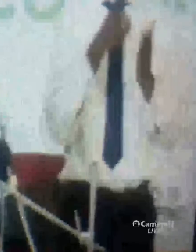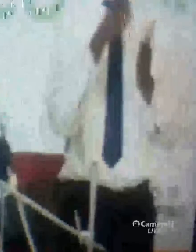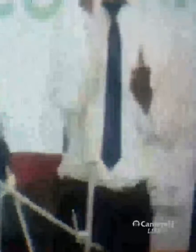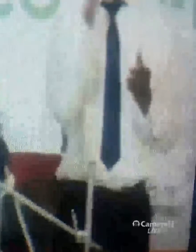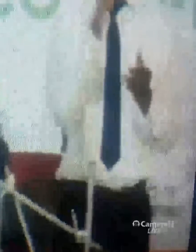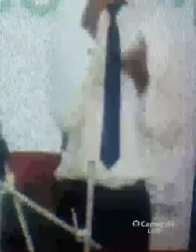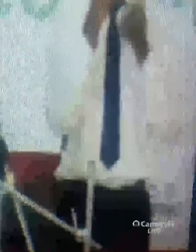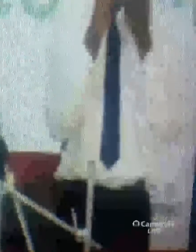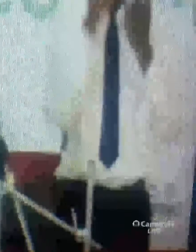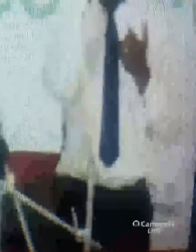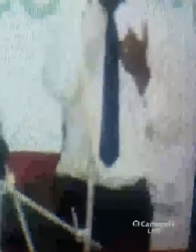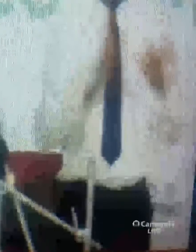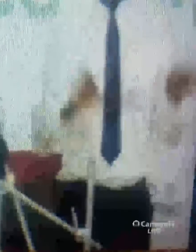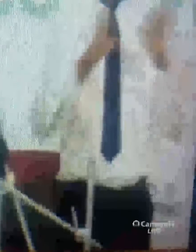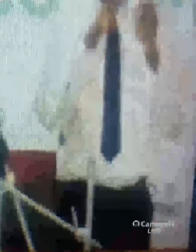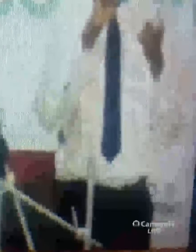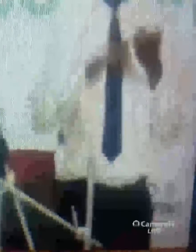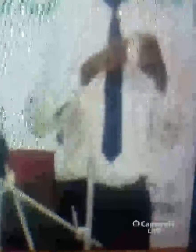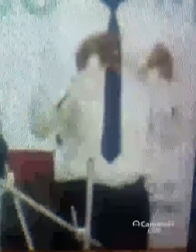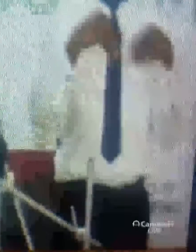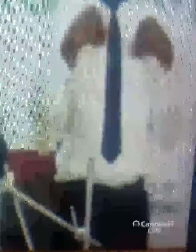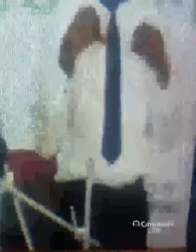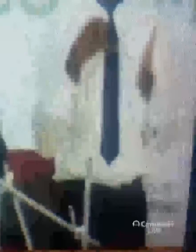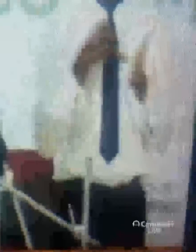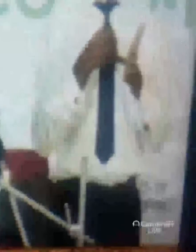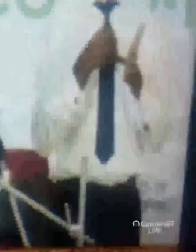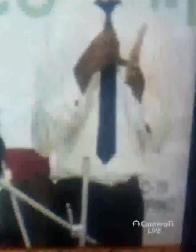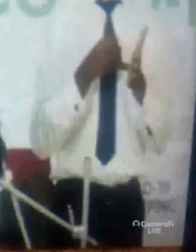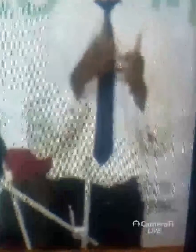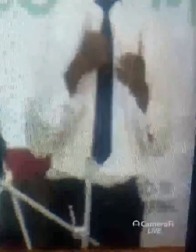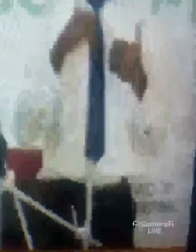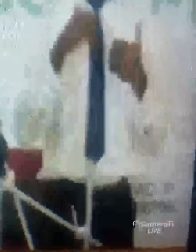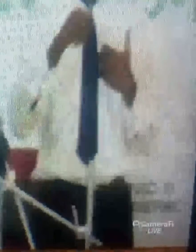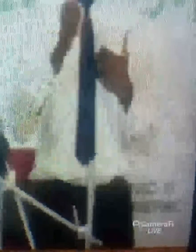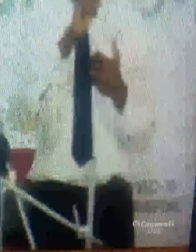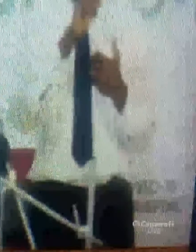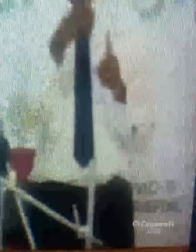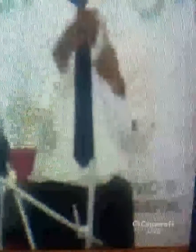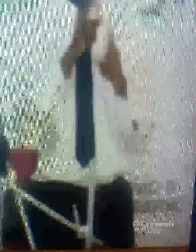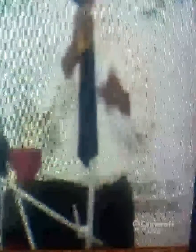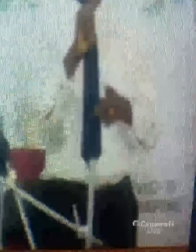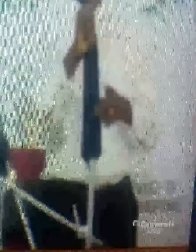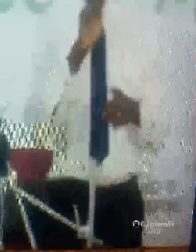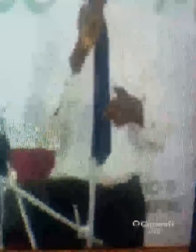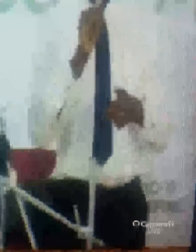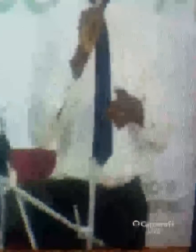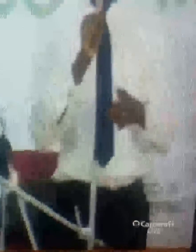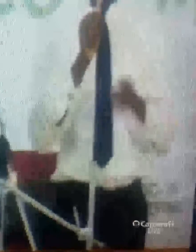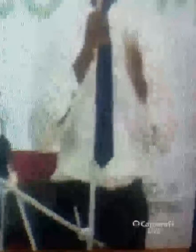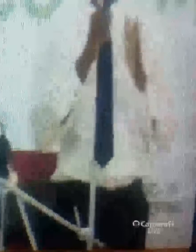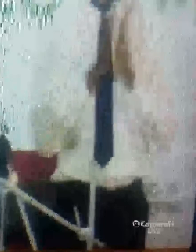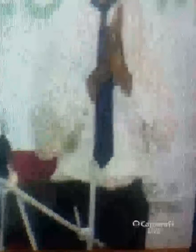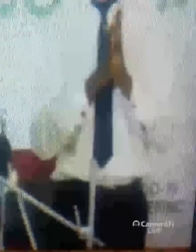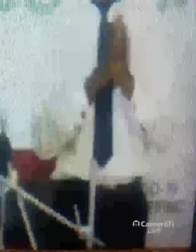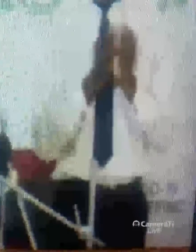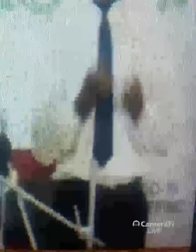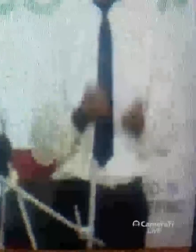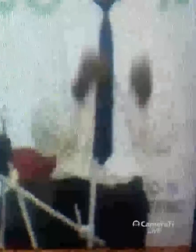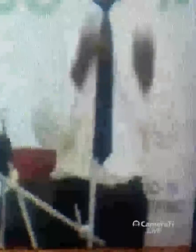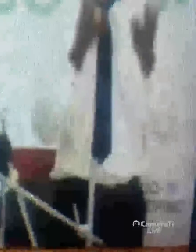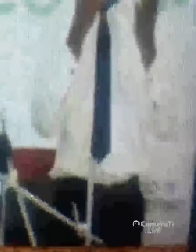There was a question from NTA, from Ekan from NTA. He asked how much.